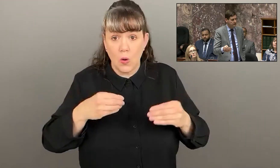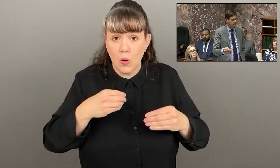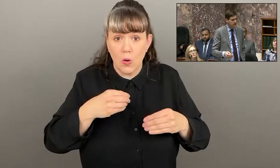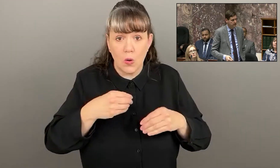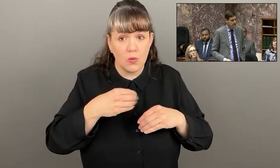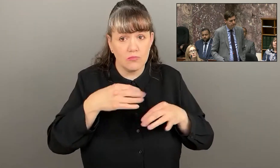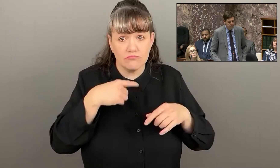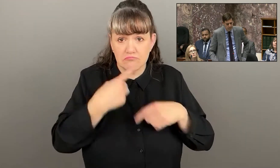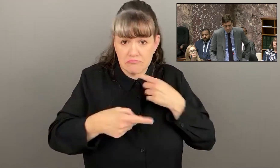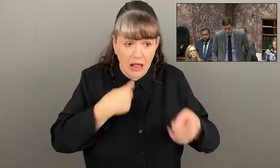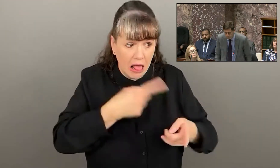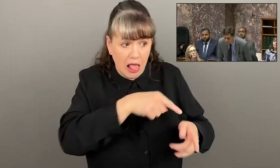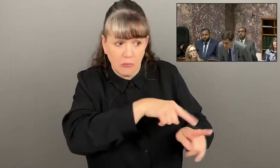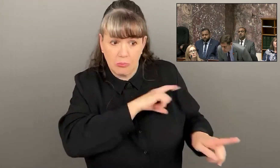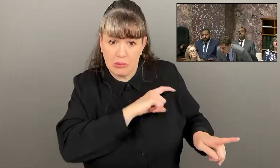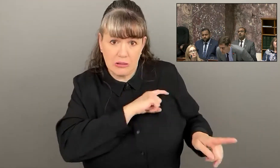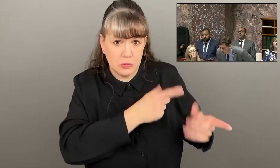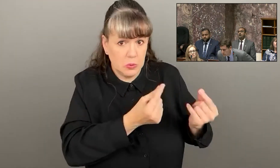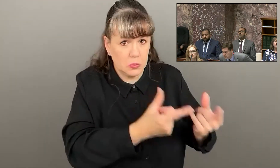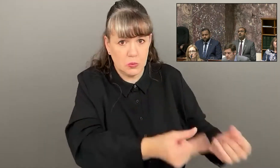the RCMP.